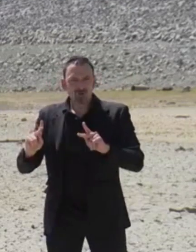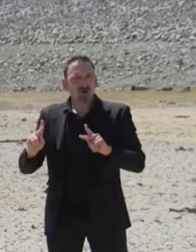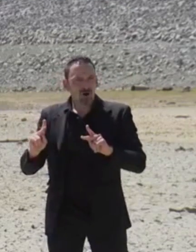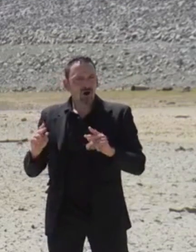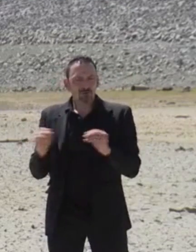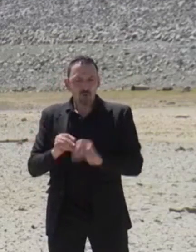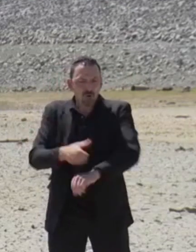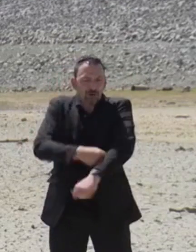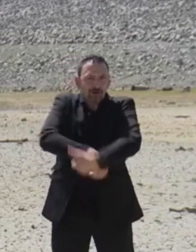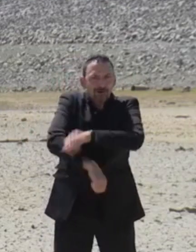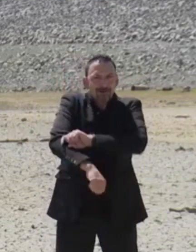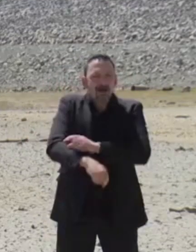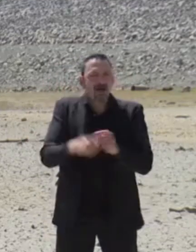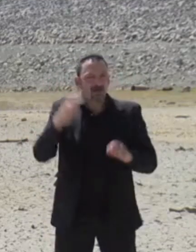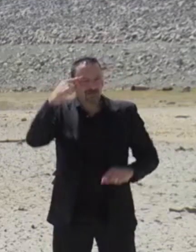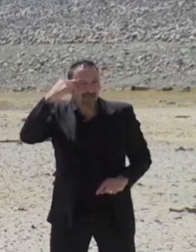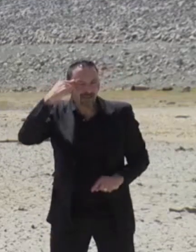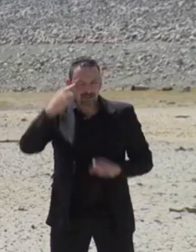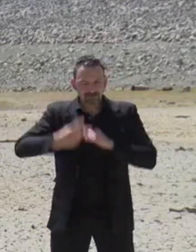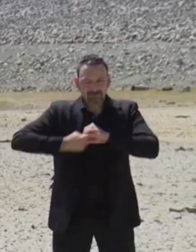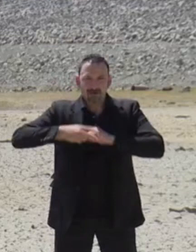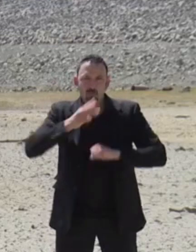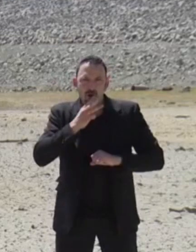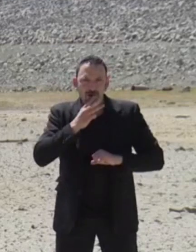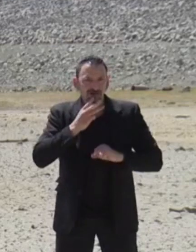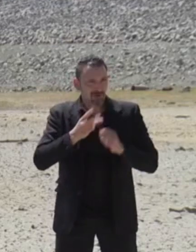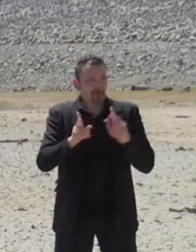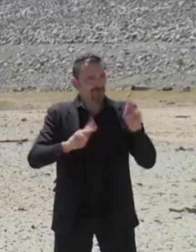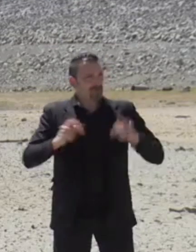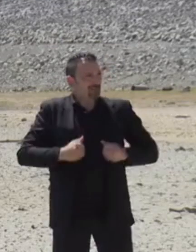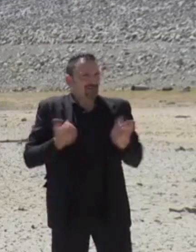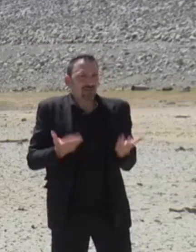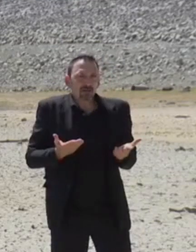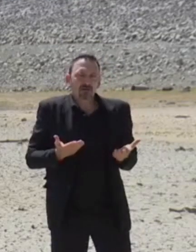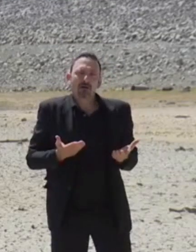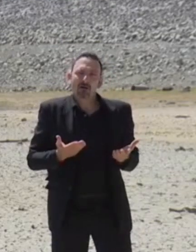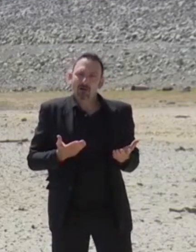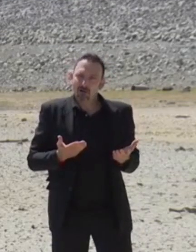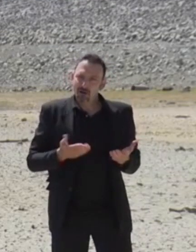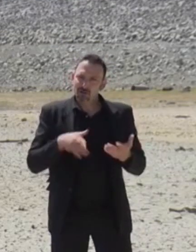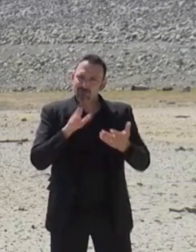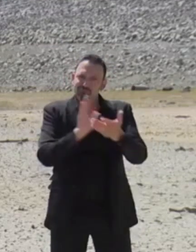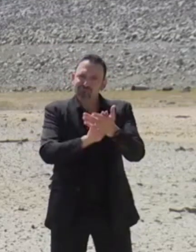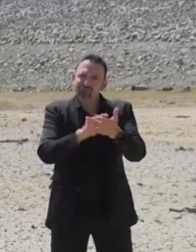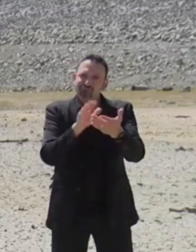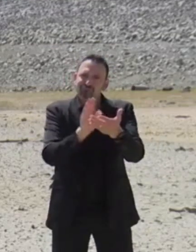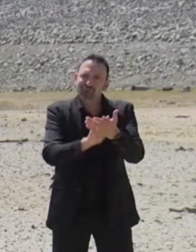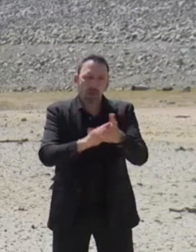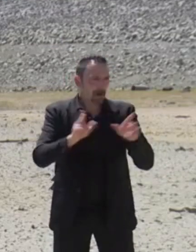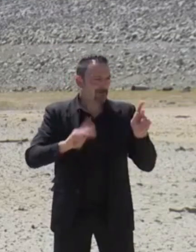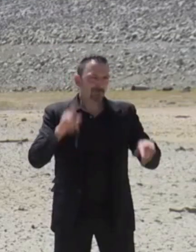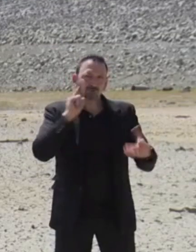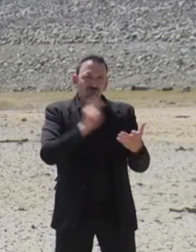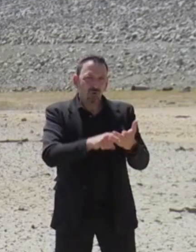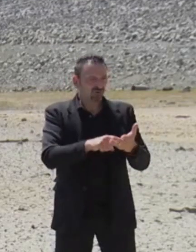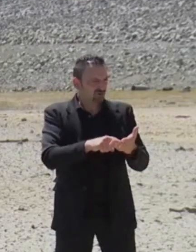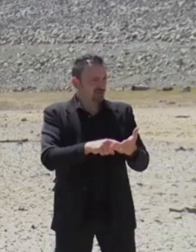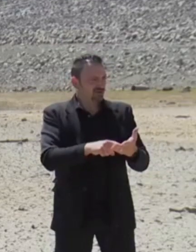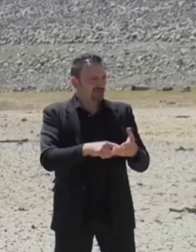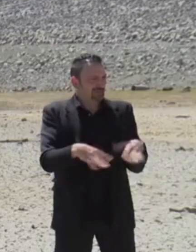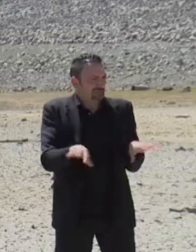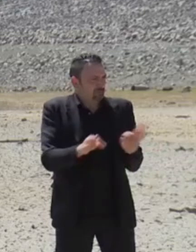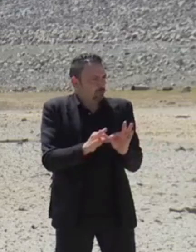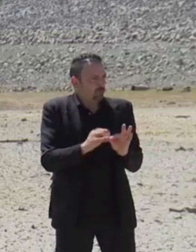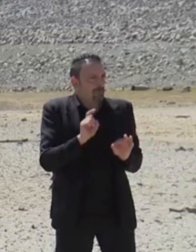to have a conservation mindset. And so I want to continue to encourage that and provide more support on that basis.